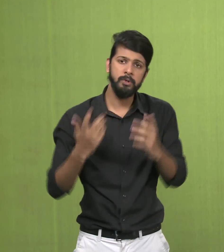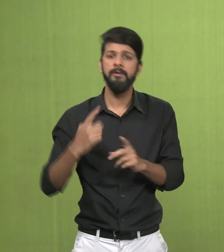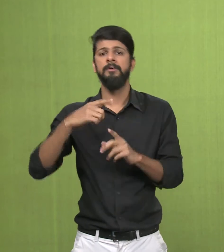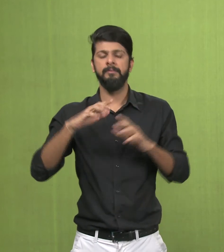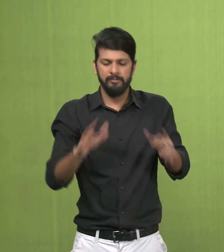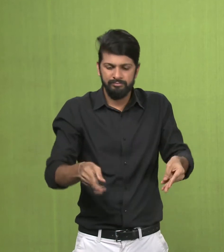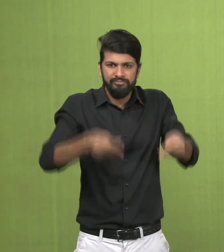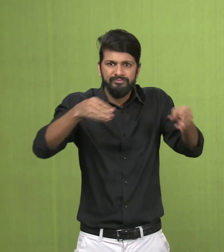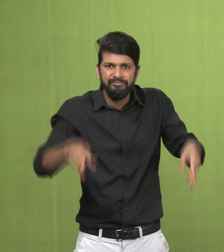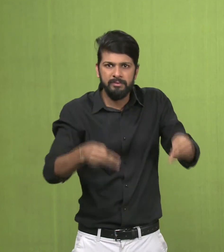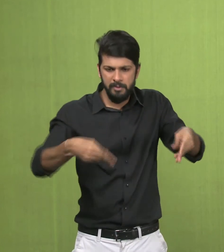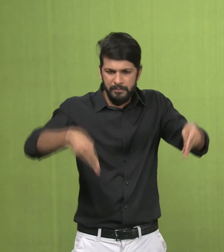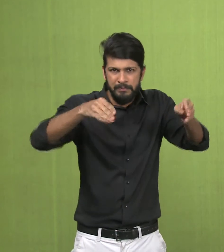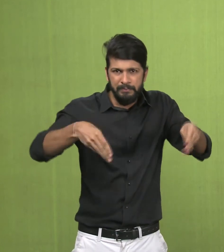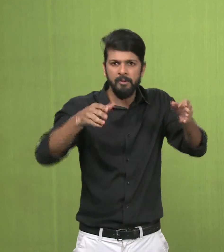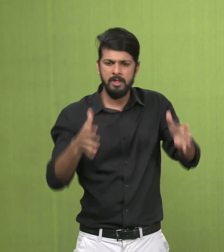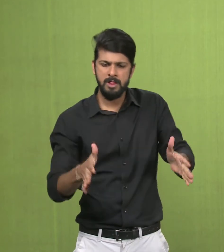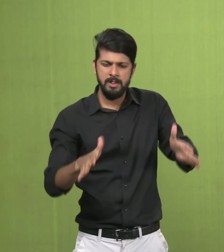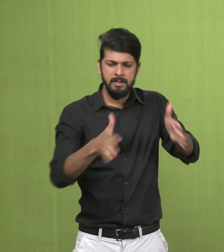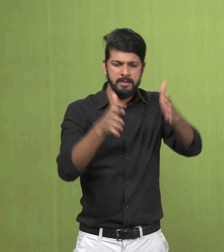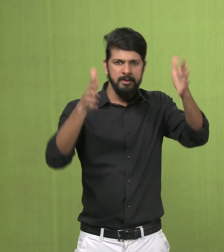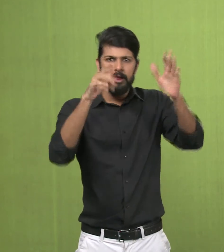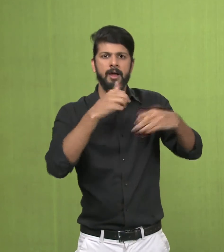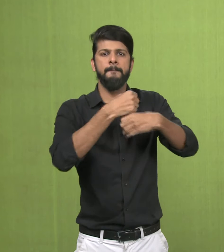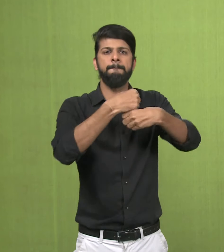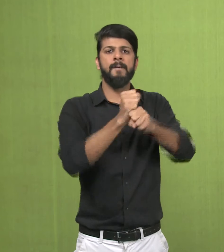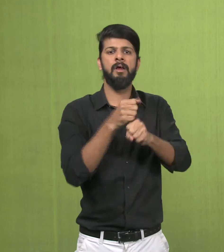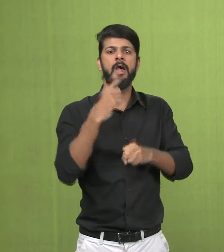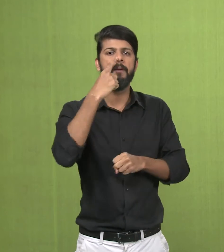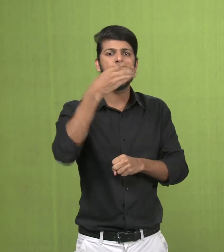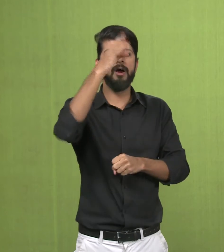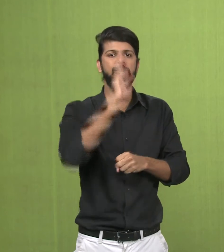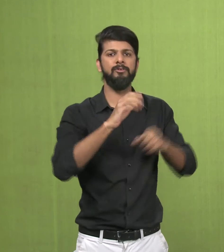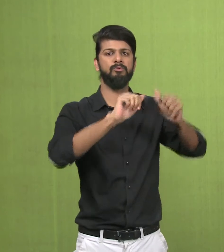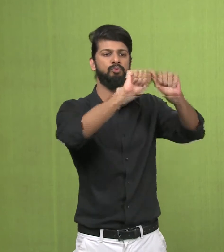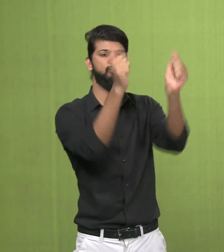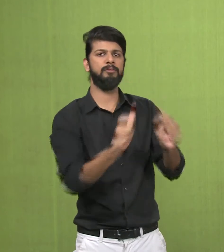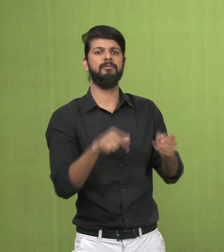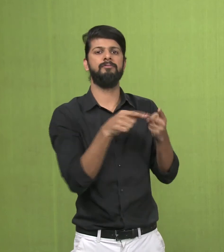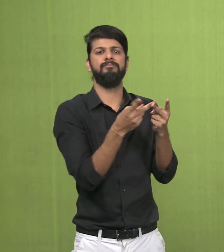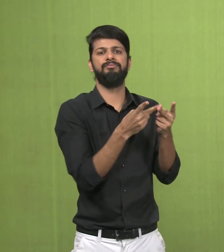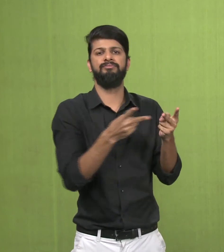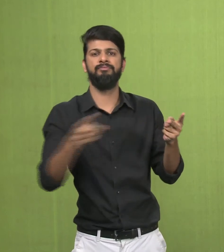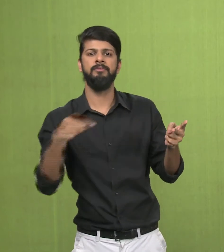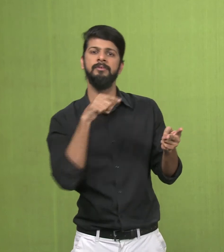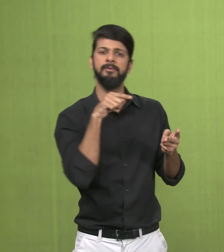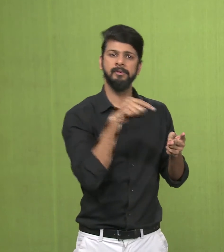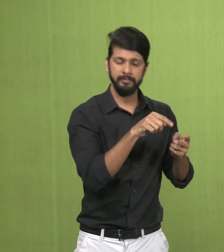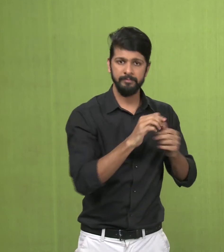Now, since these sculptures were done in stone as well as terracotta, there were a lot of mother goddess figurines which were also